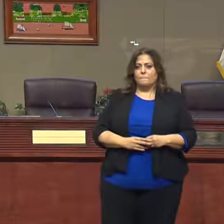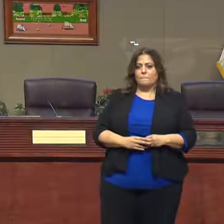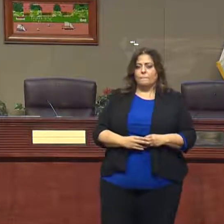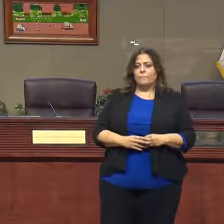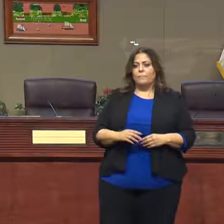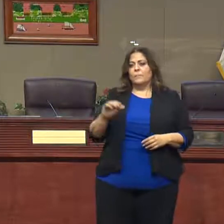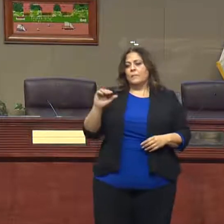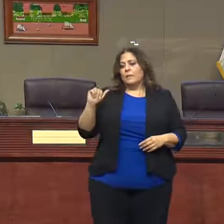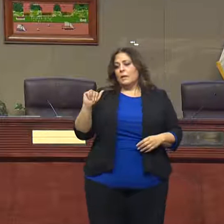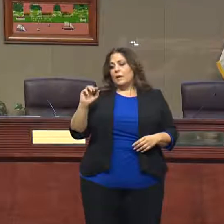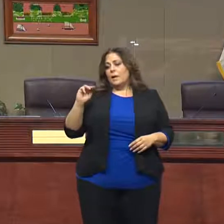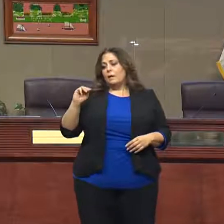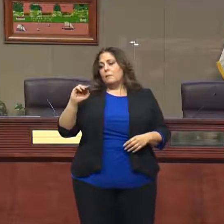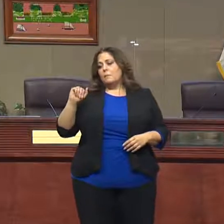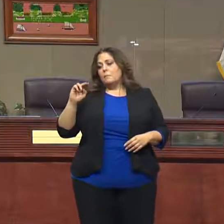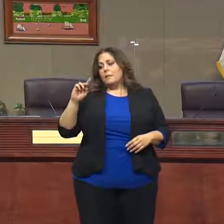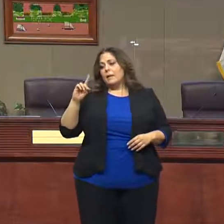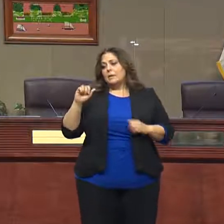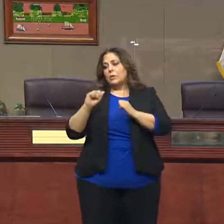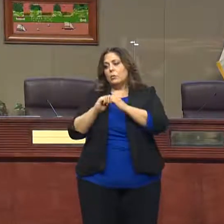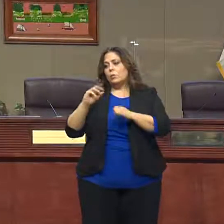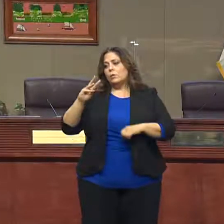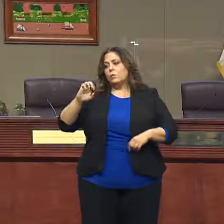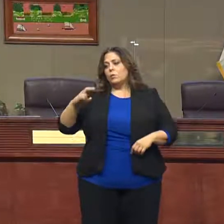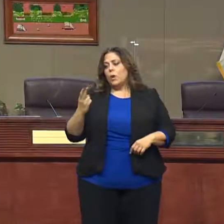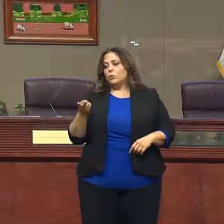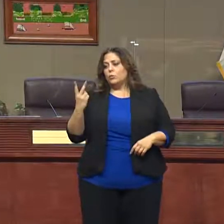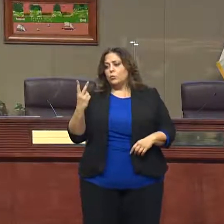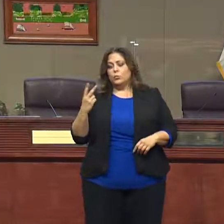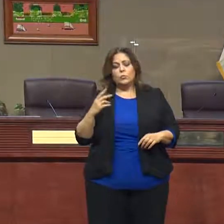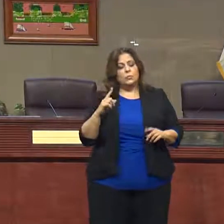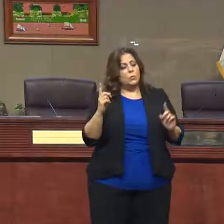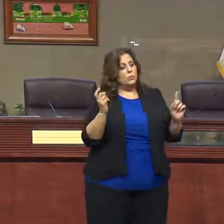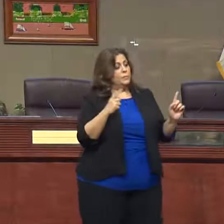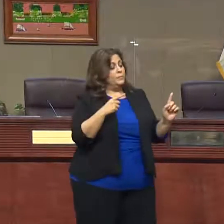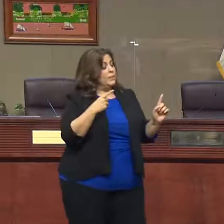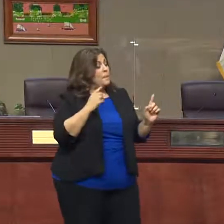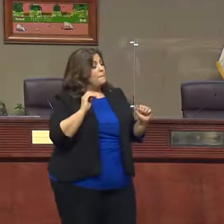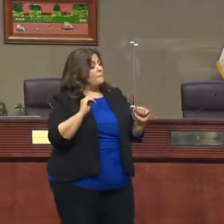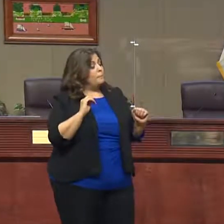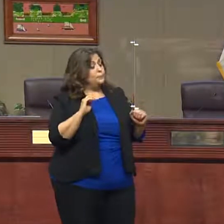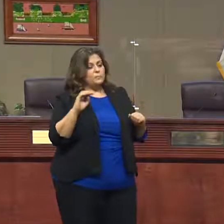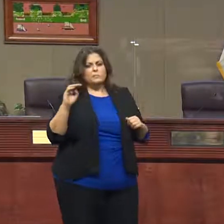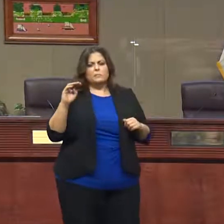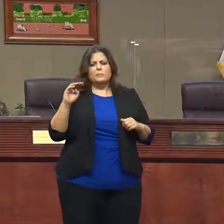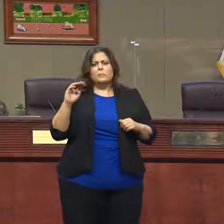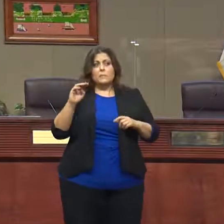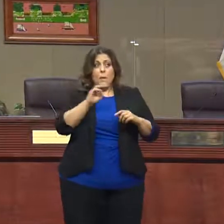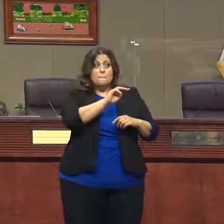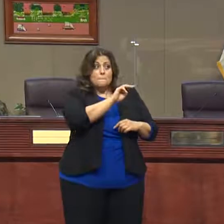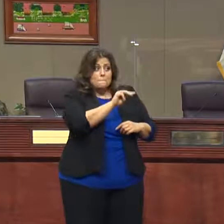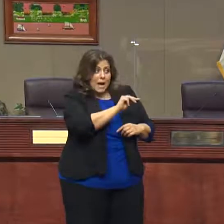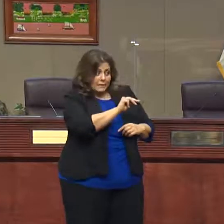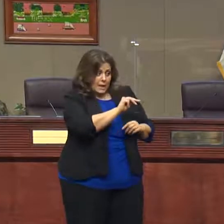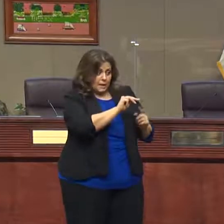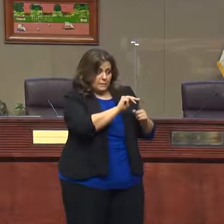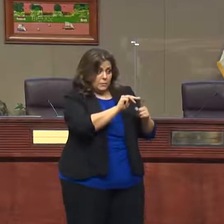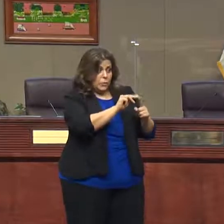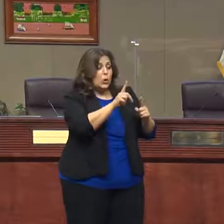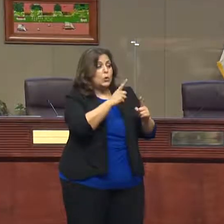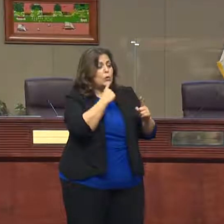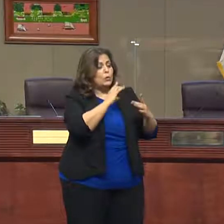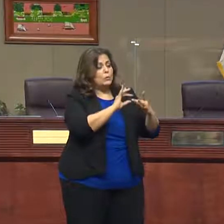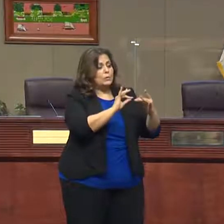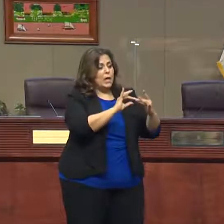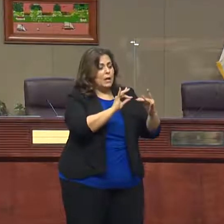Amanda Dukes with West 2 News. And Mayor, this is for you. You had said on Monday that you are actively working on a plan to possibly